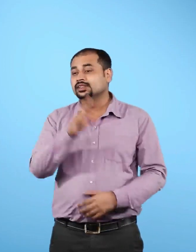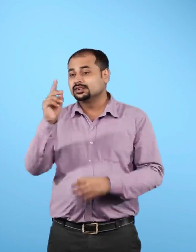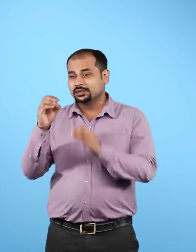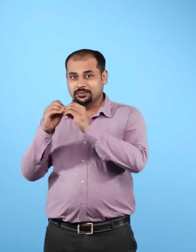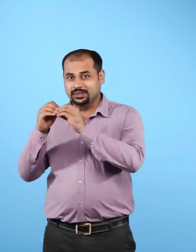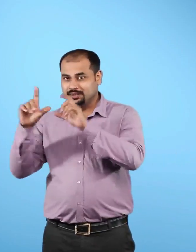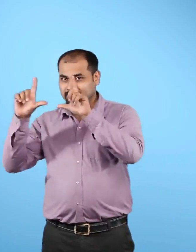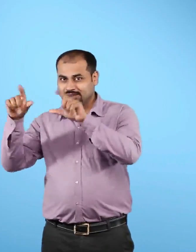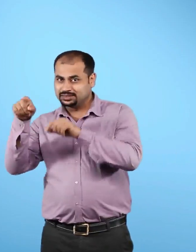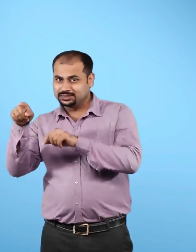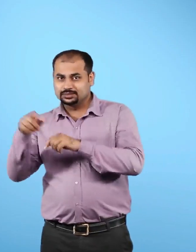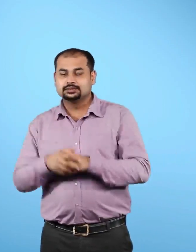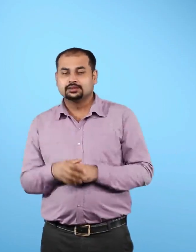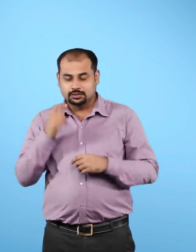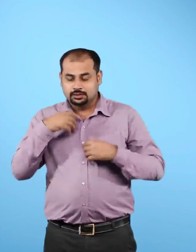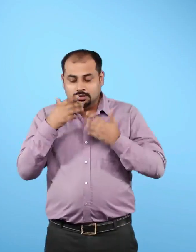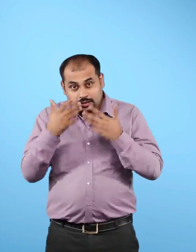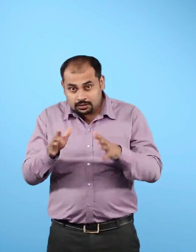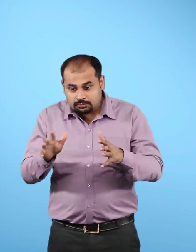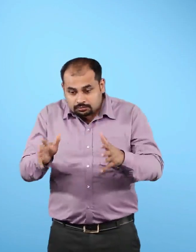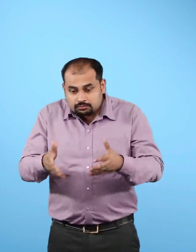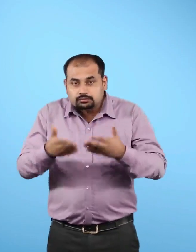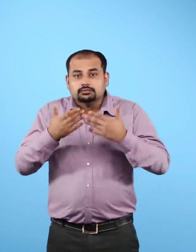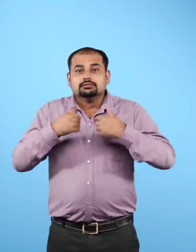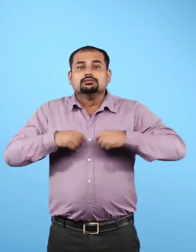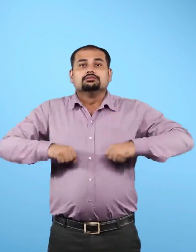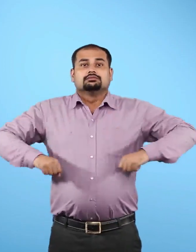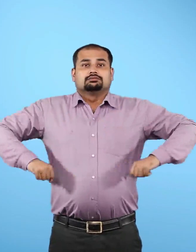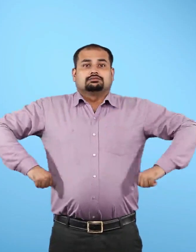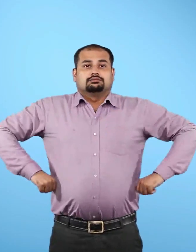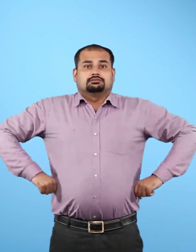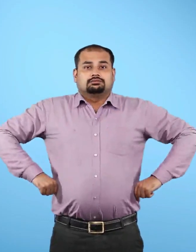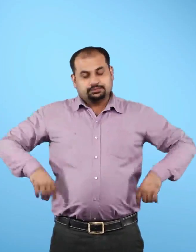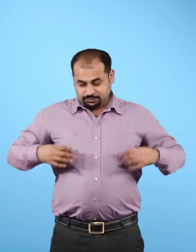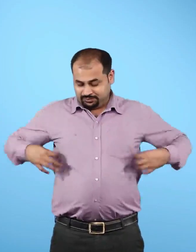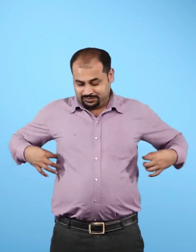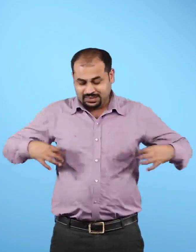The second picture shows the size on taking a deep breath.